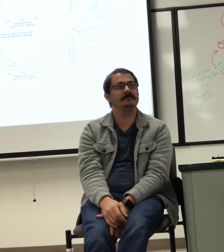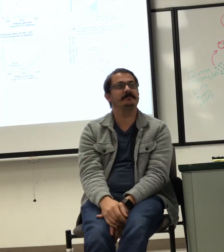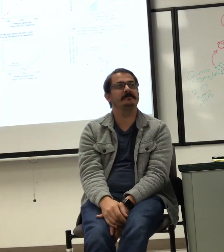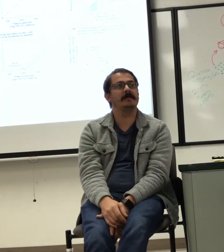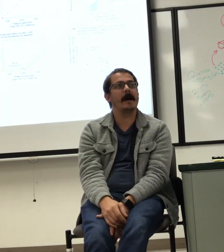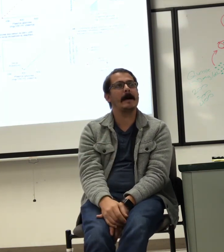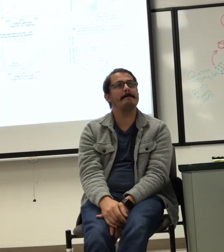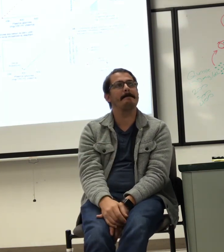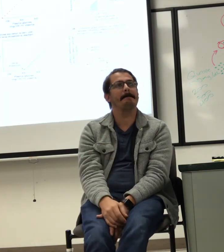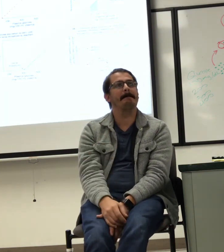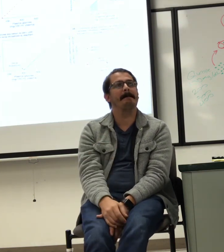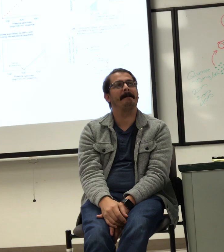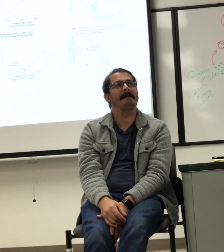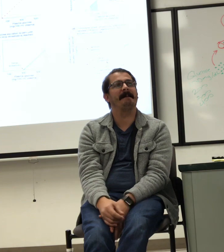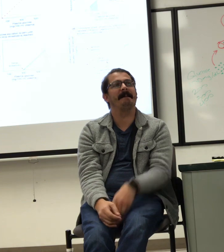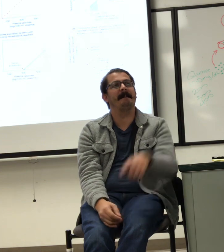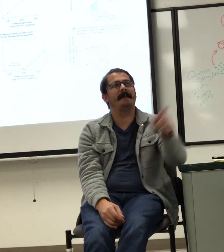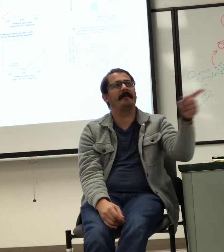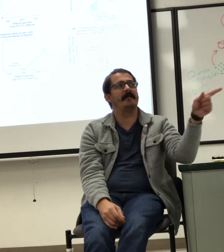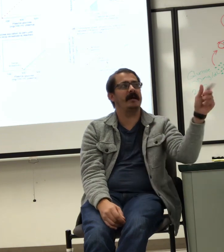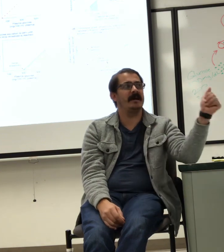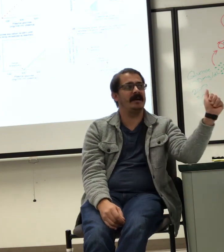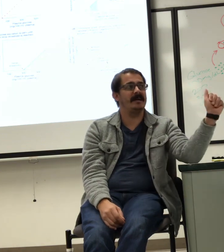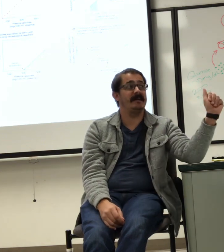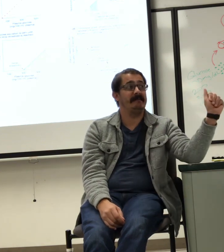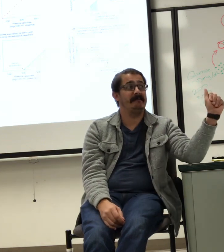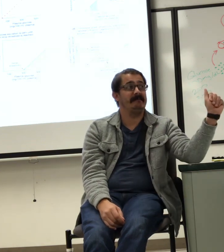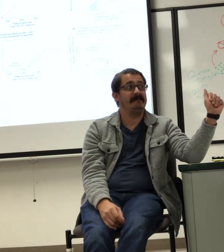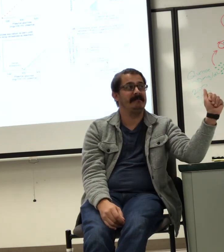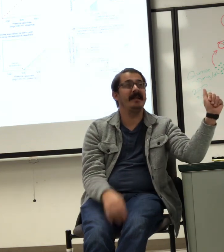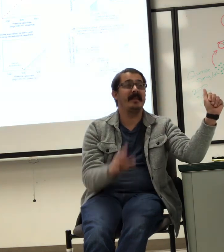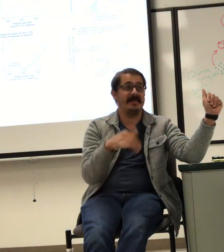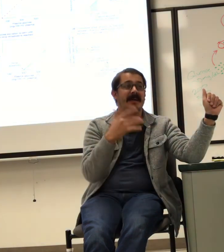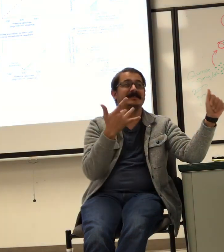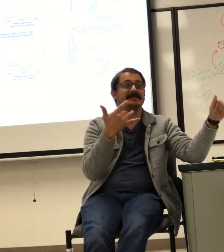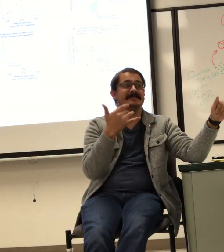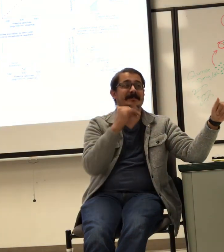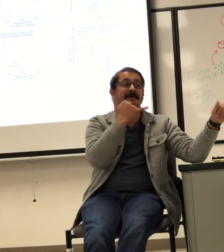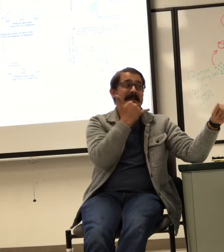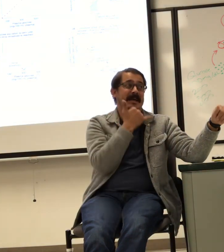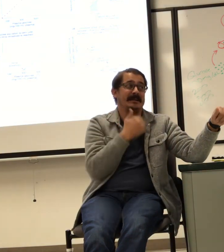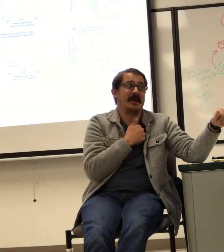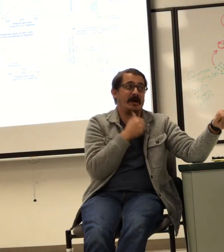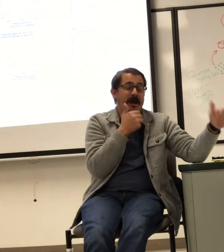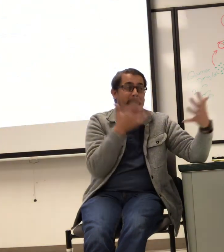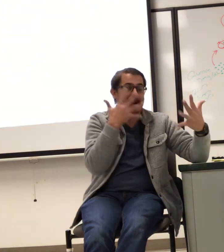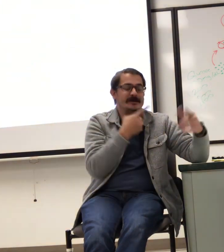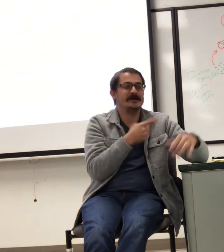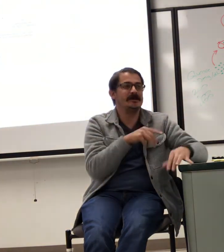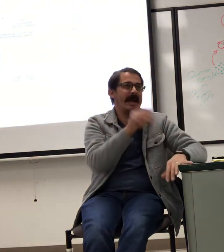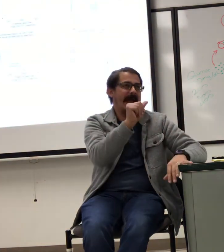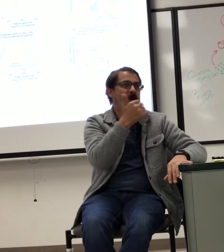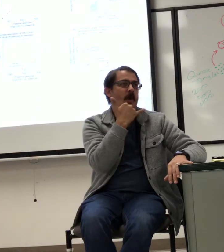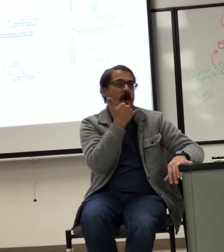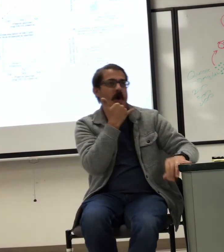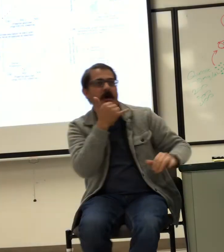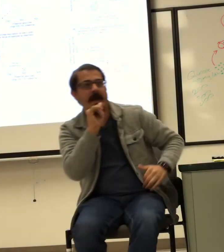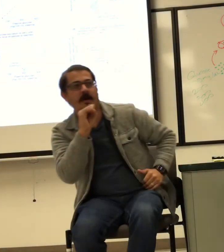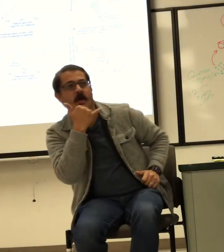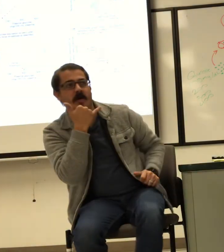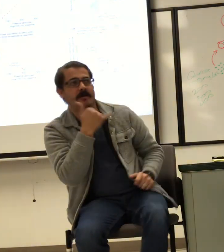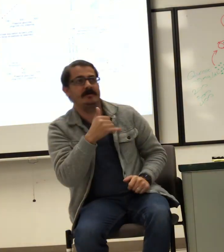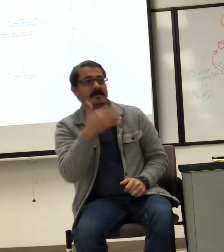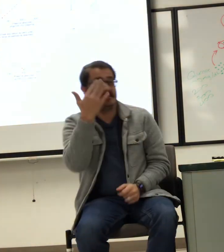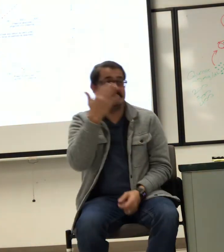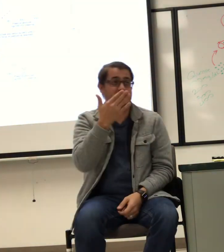What do you think? And that's the common mistake, actually. Sorry, not to embarrass people, but yeah, okay, now you know it's